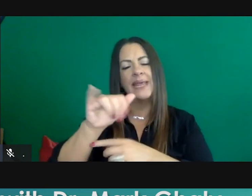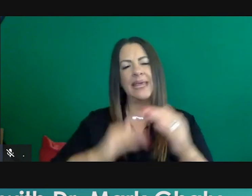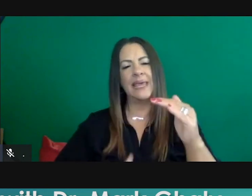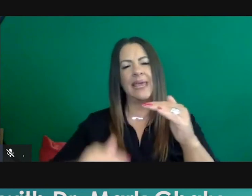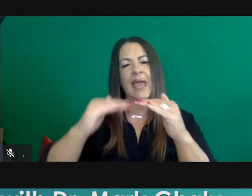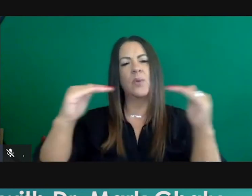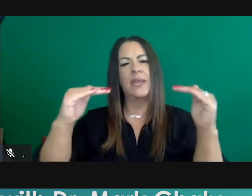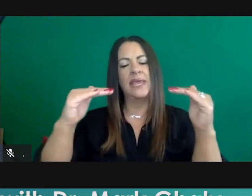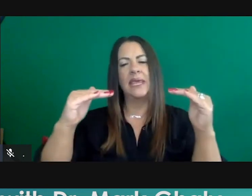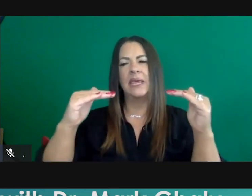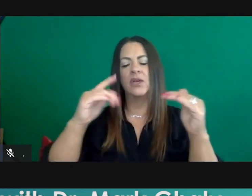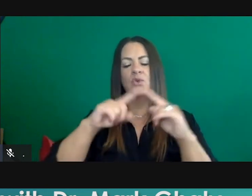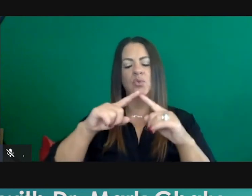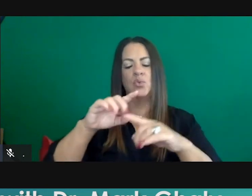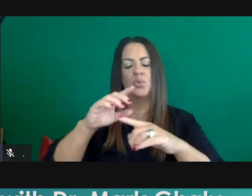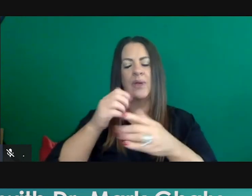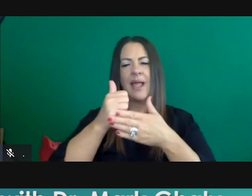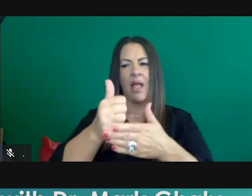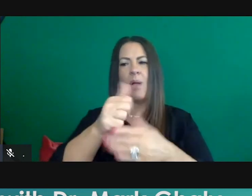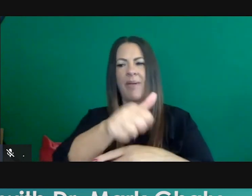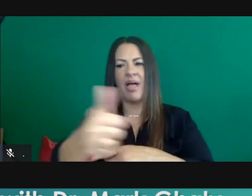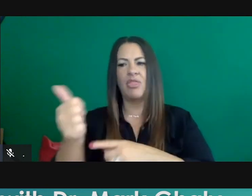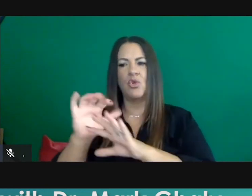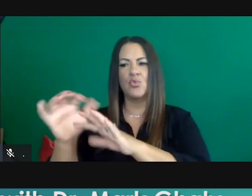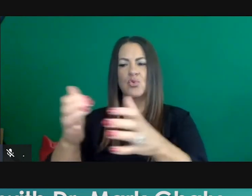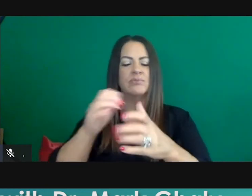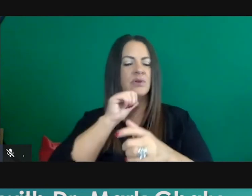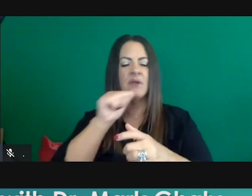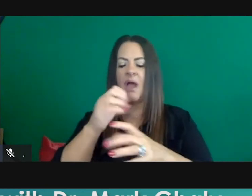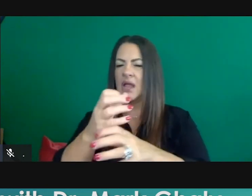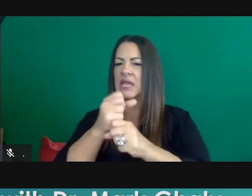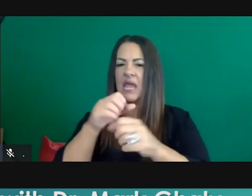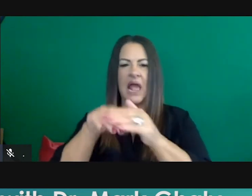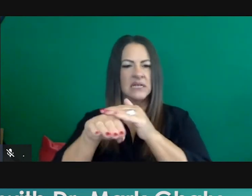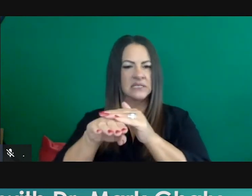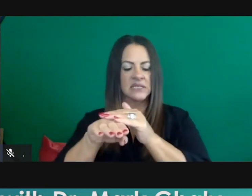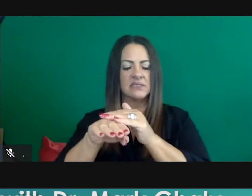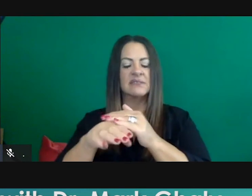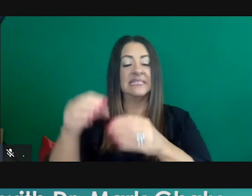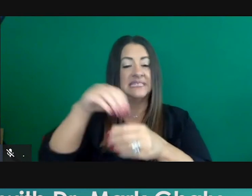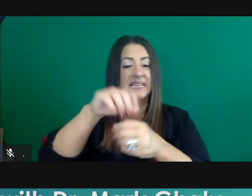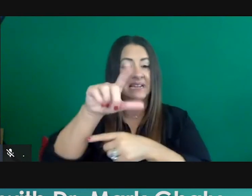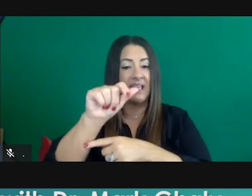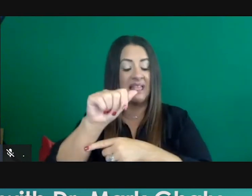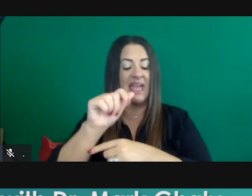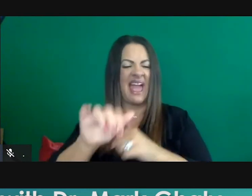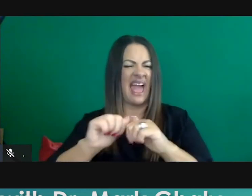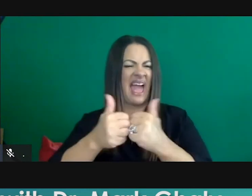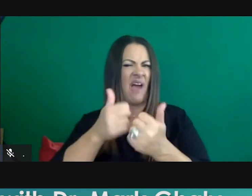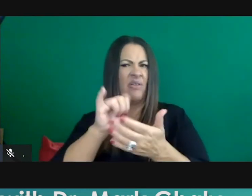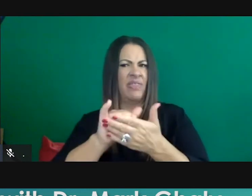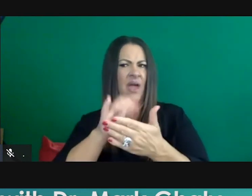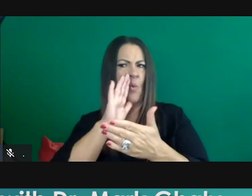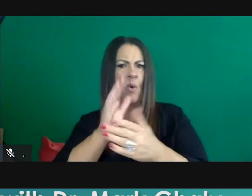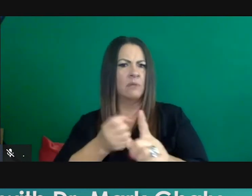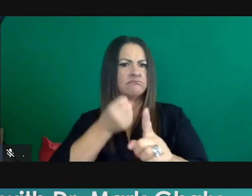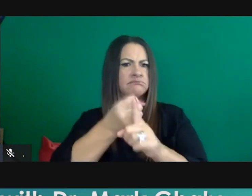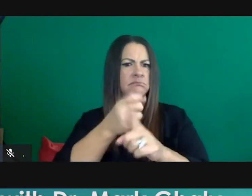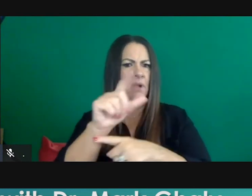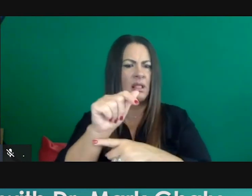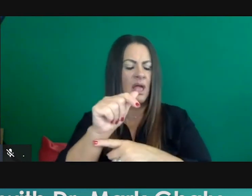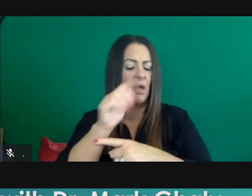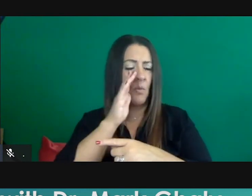Los Angeles? Thank you. Yeah, thank you for all the questions. I'll just go in order. For San Diego, the